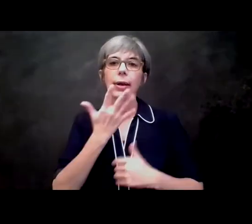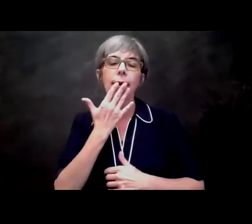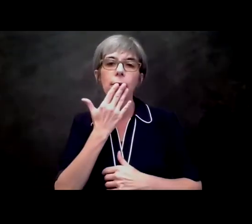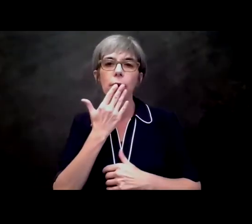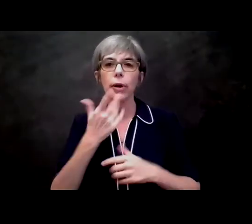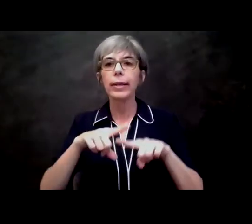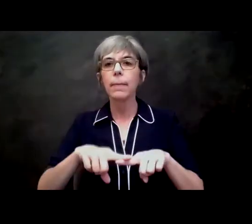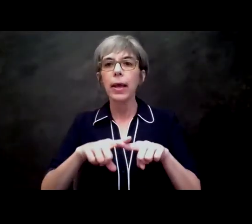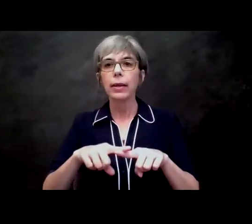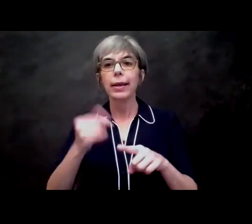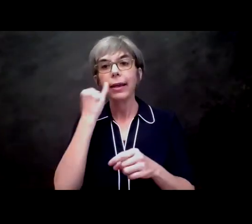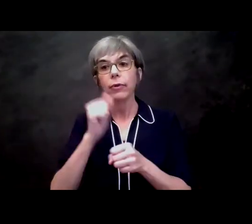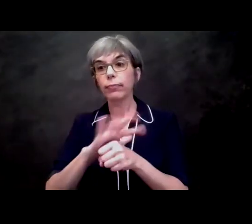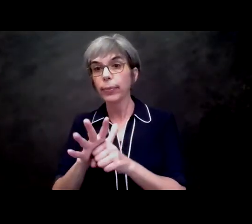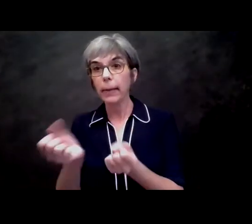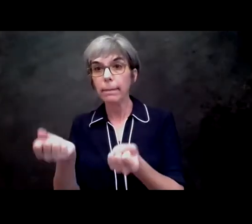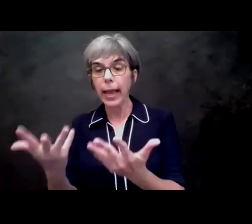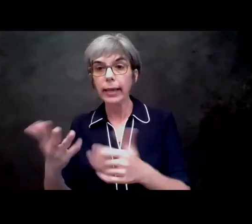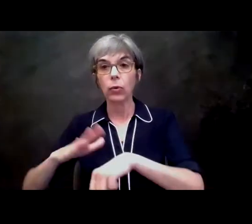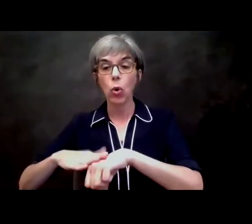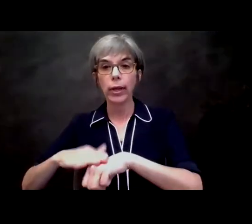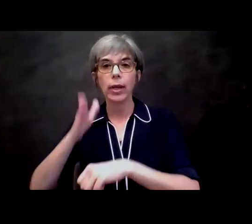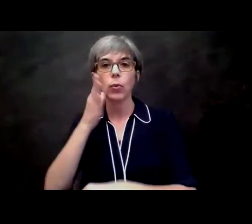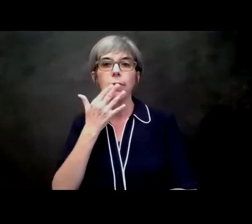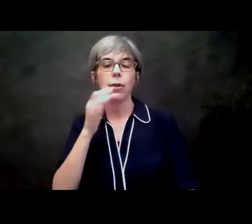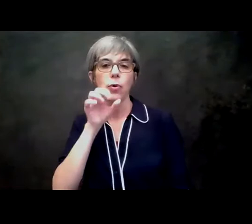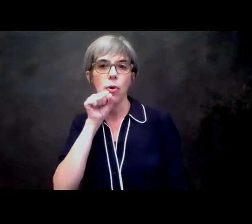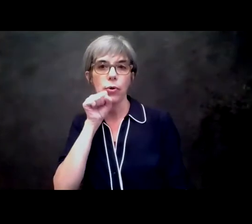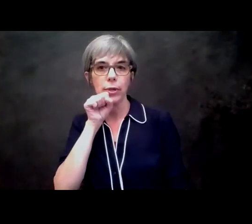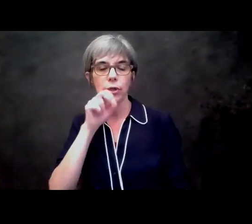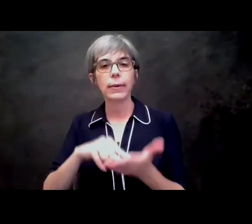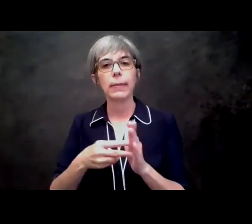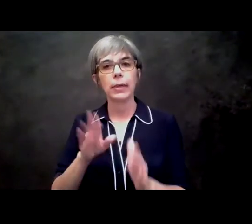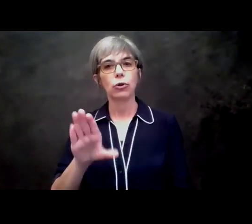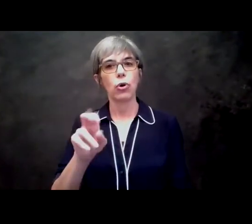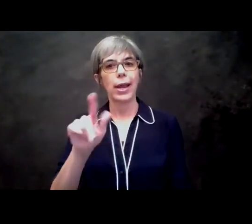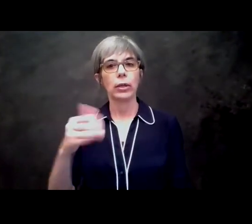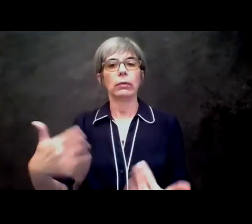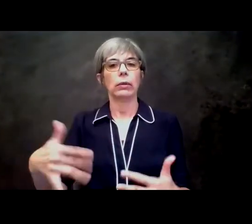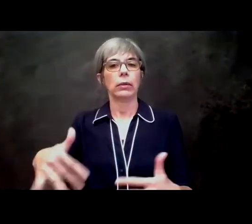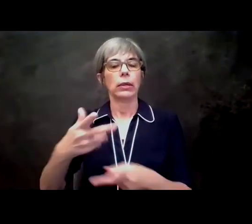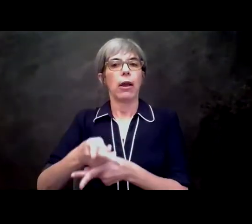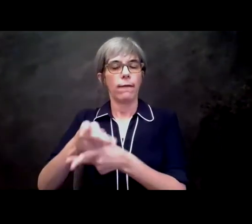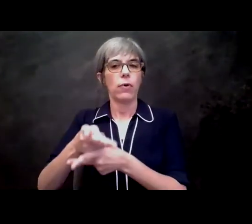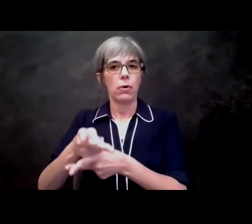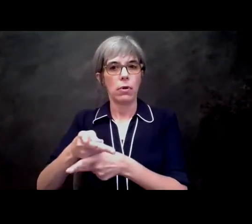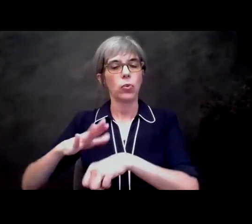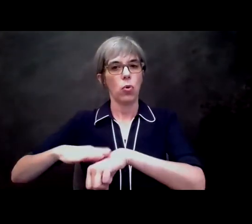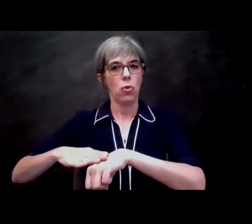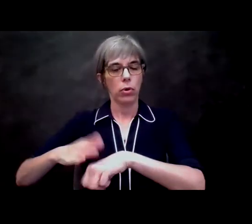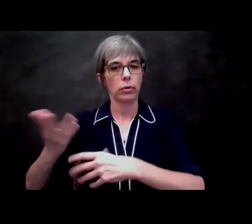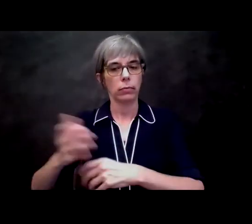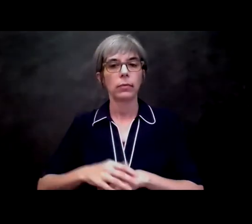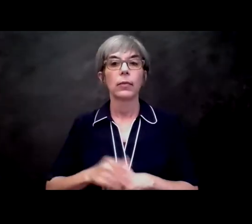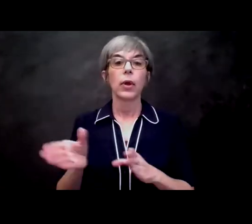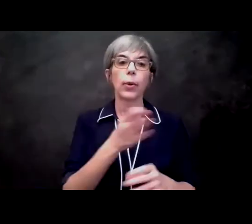orange if there's some kind of warning, something going on in your county that you need to be aware of. I'm very happy to report